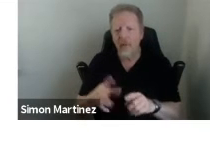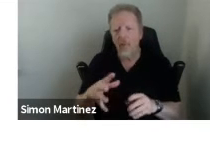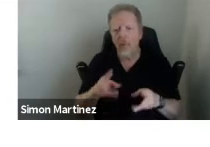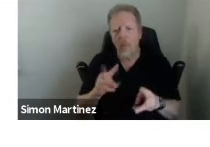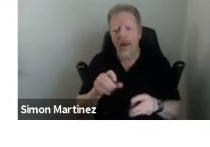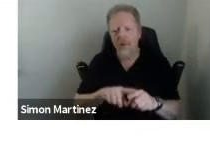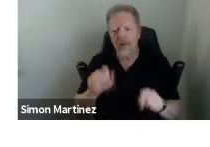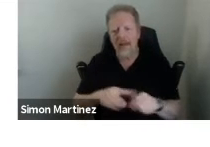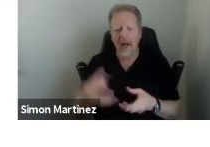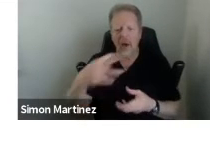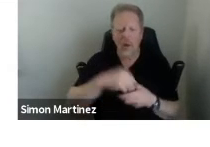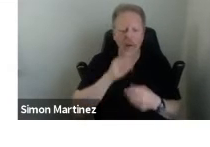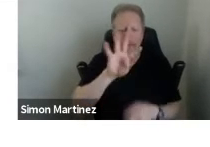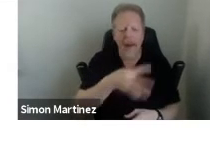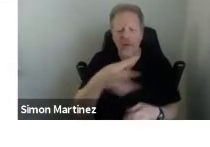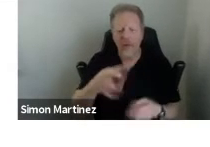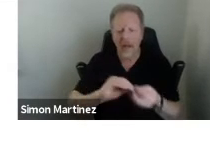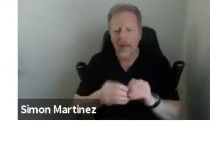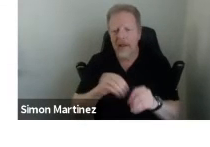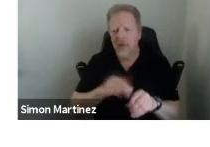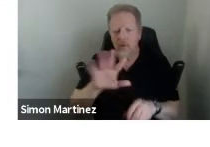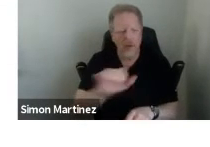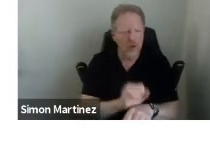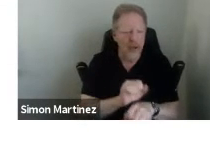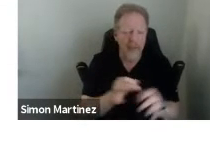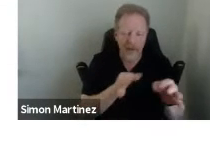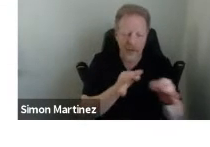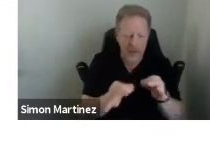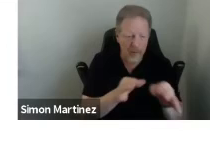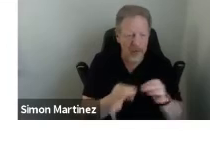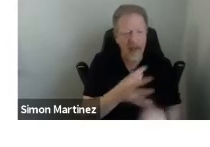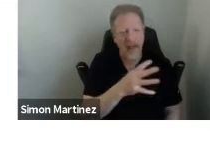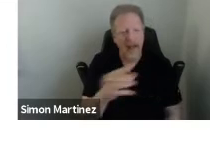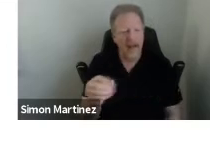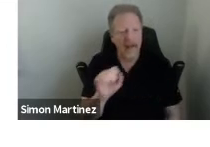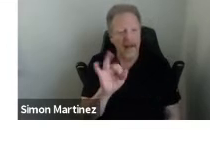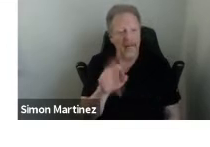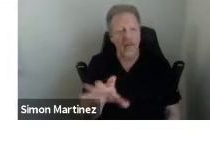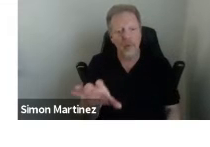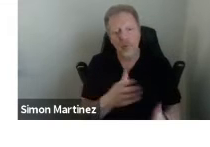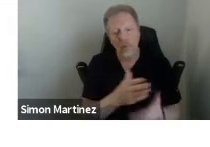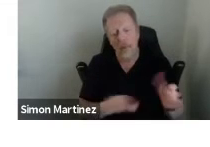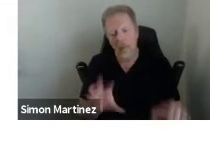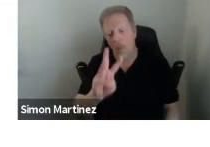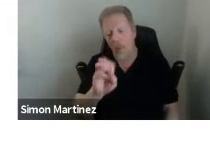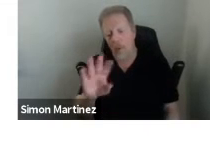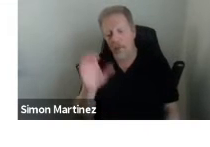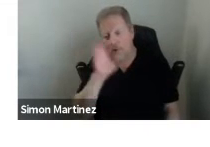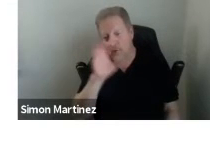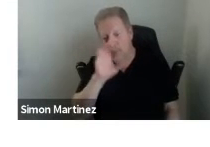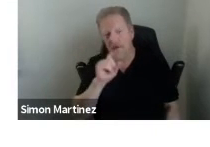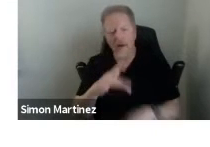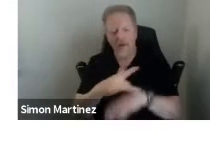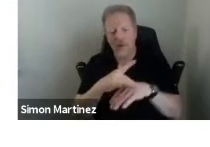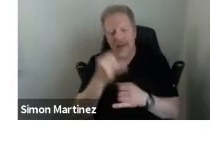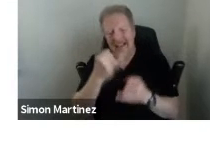numbers in your job descriptions. And if you do some web searching, and again, there's resources at the end